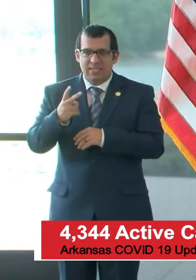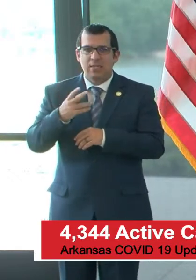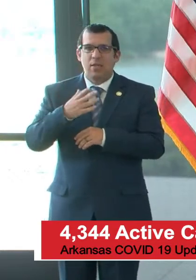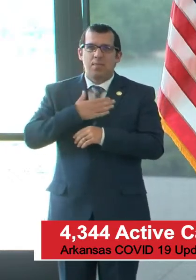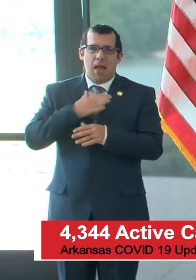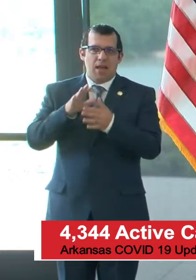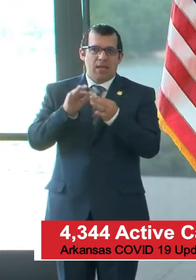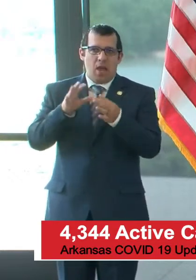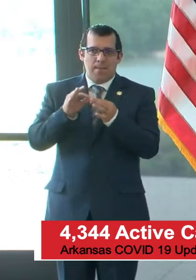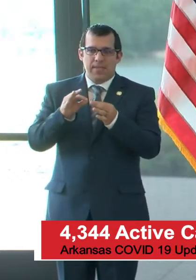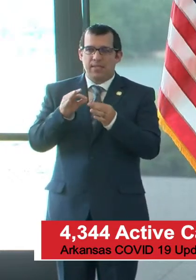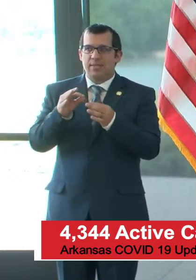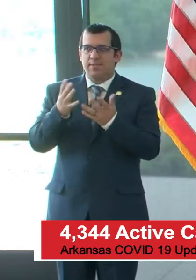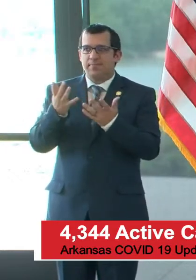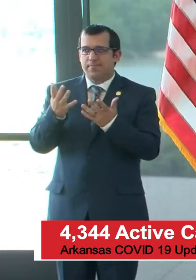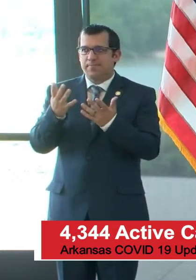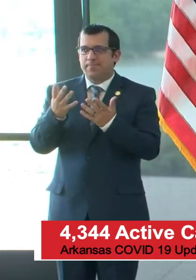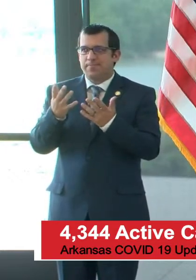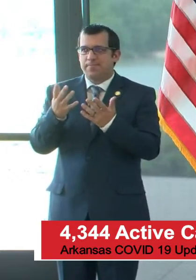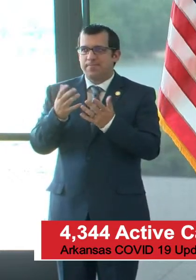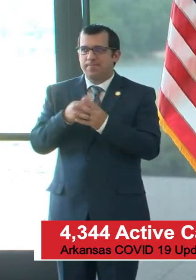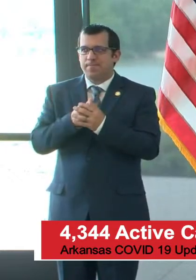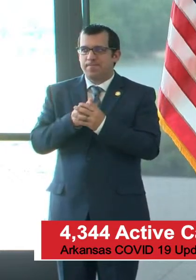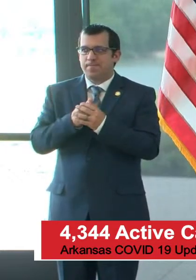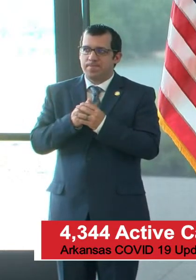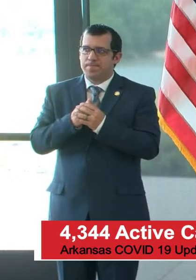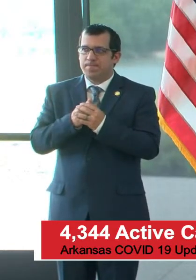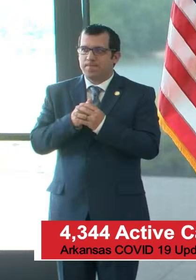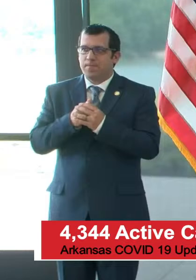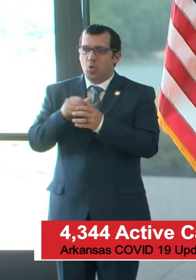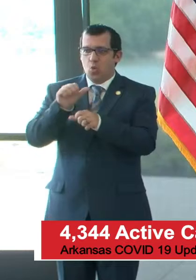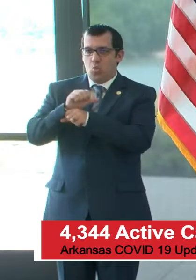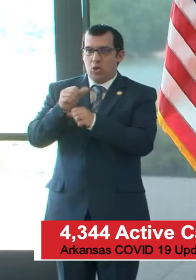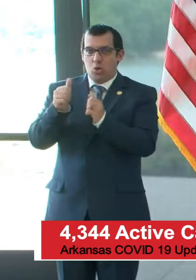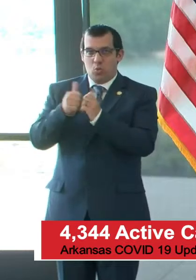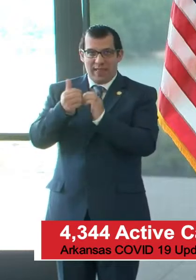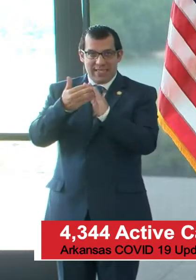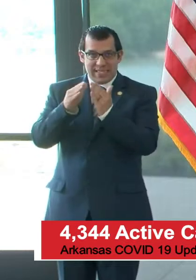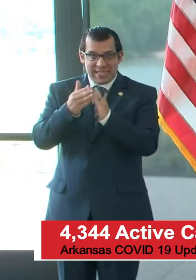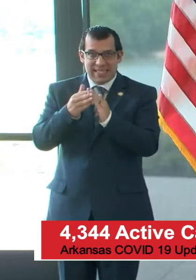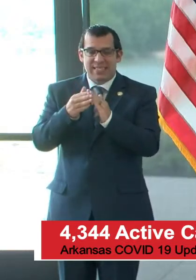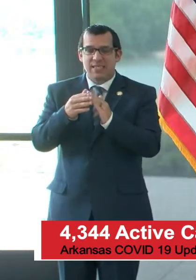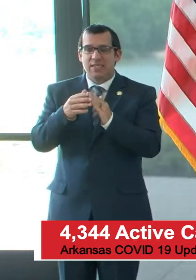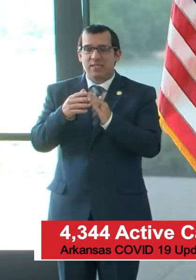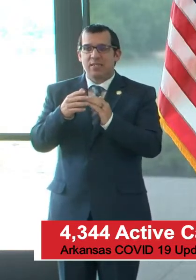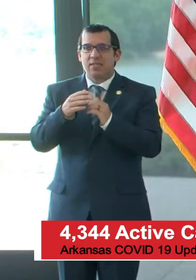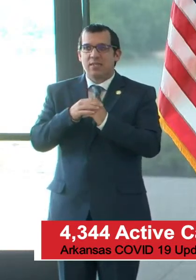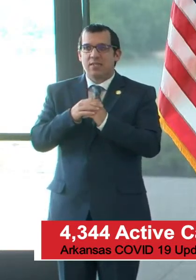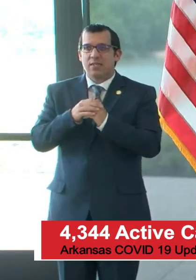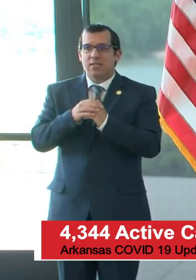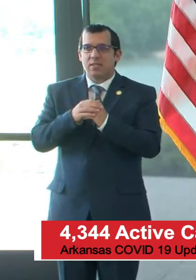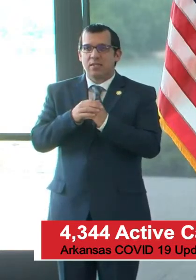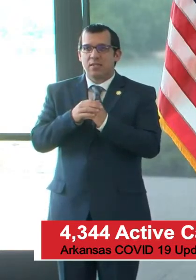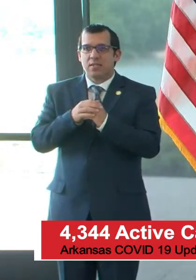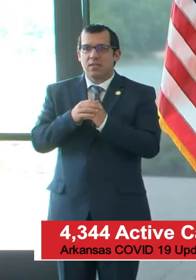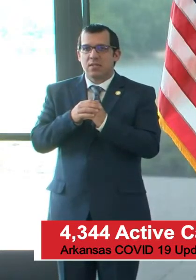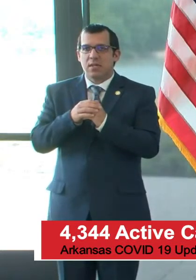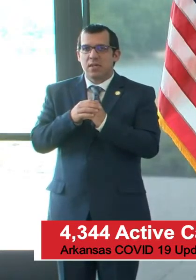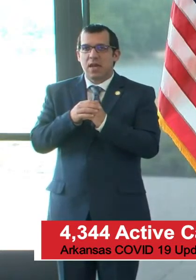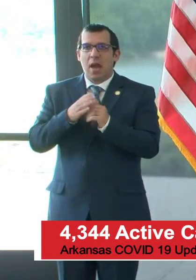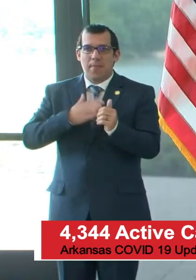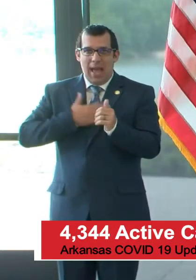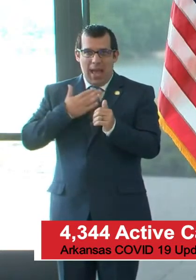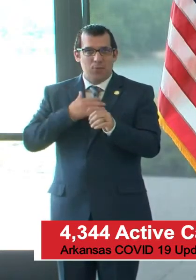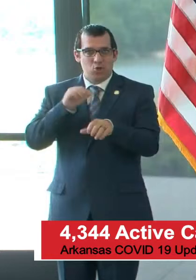My comment in terms of working with the cities is that,